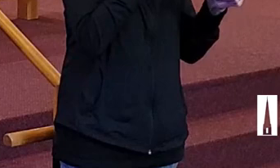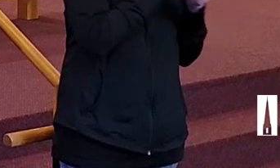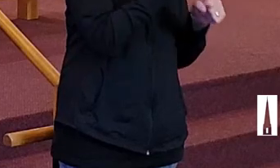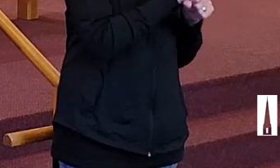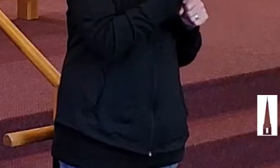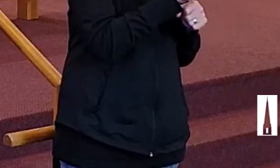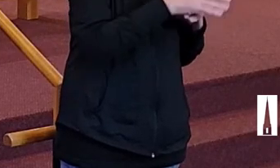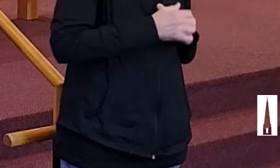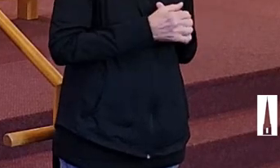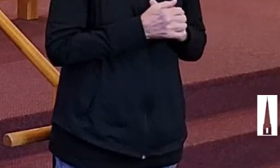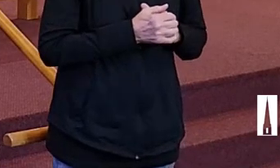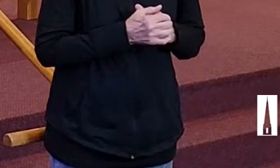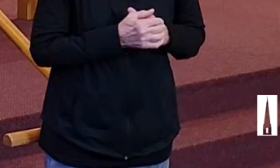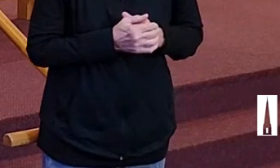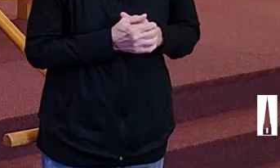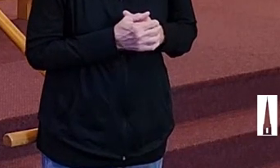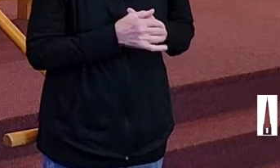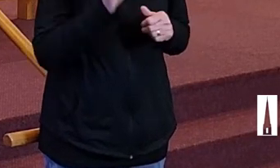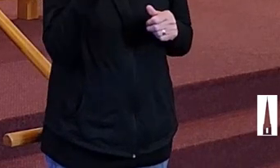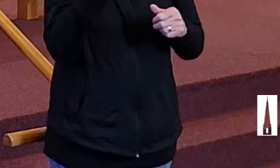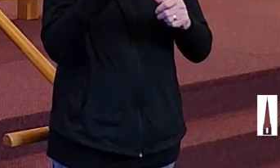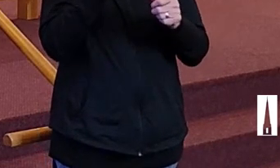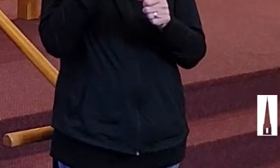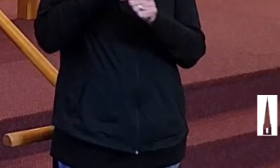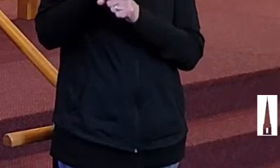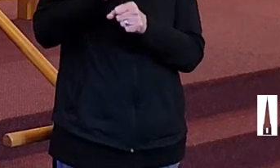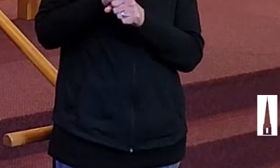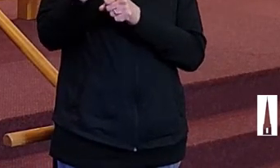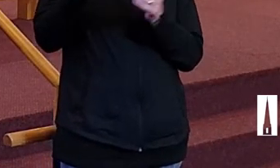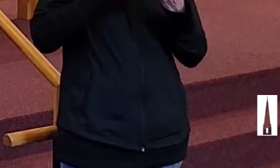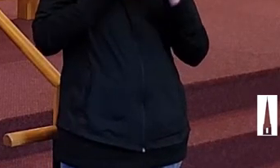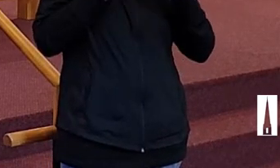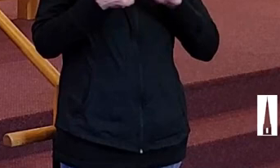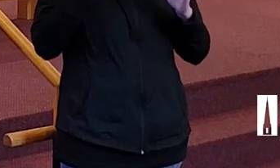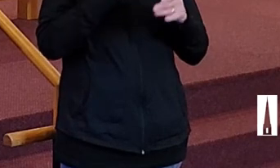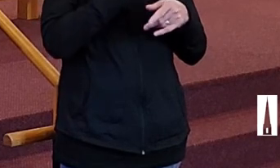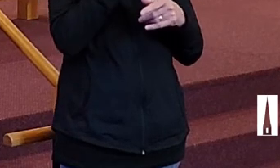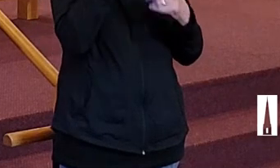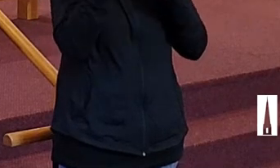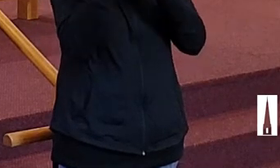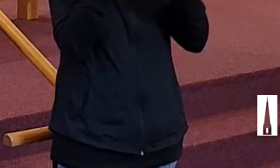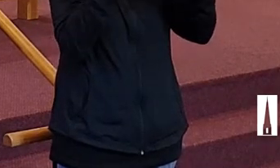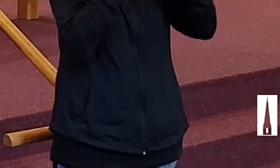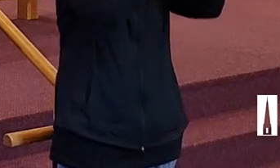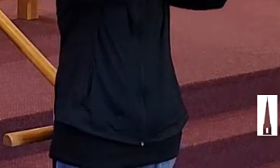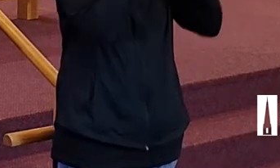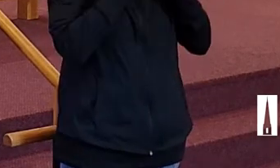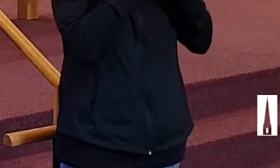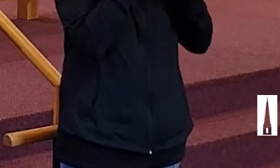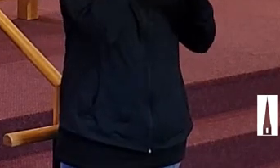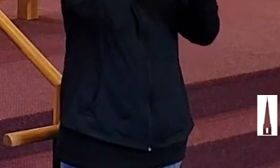What this often does is it impedes our relationship with God on our end, because we don't reach